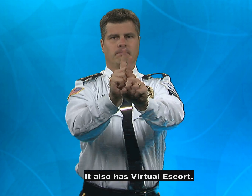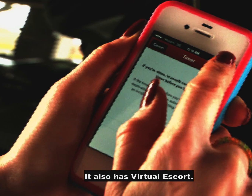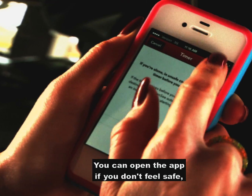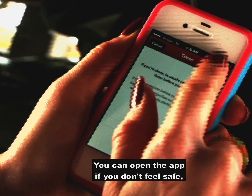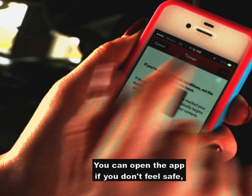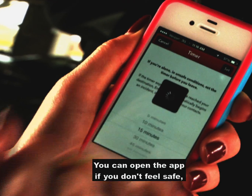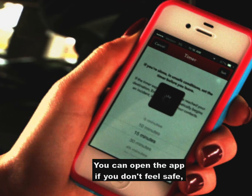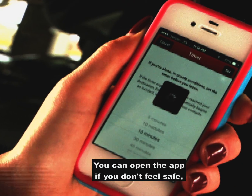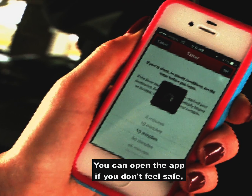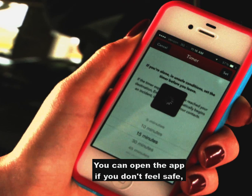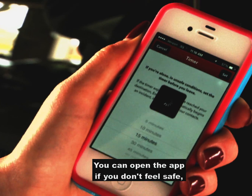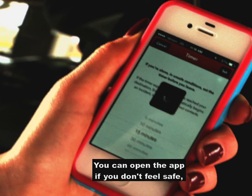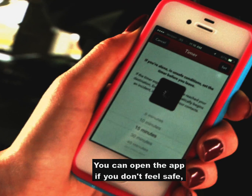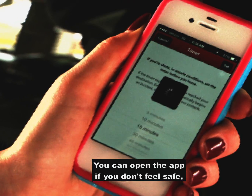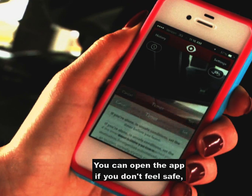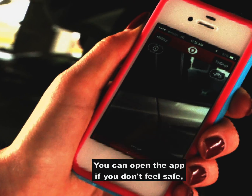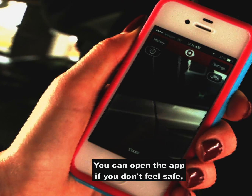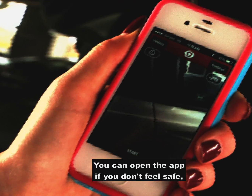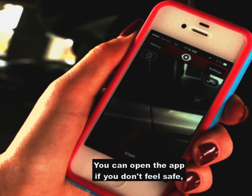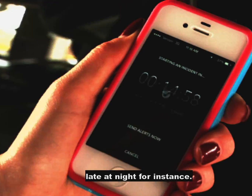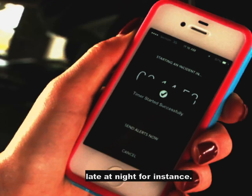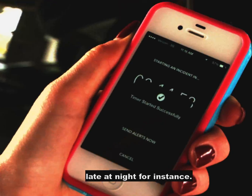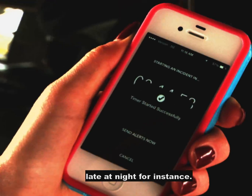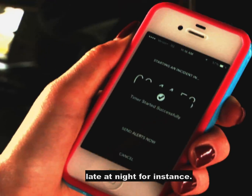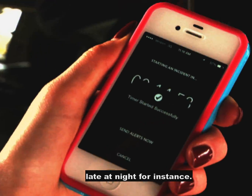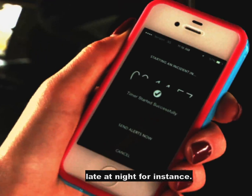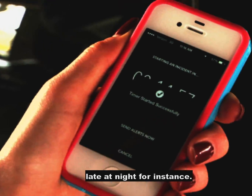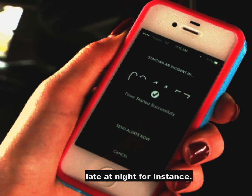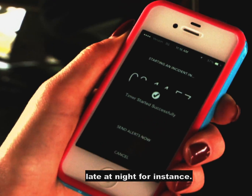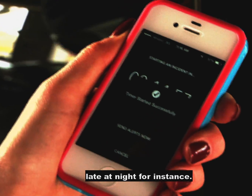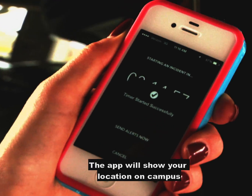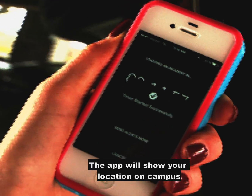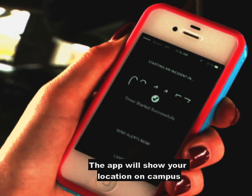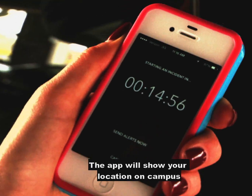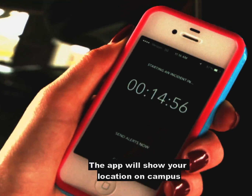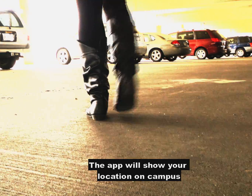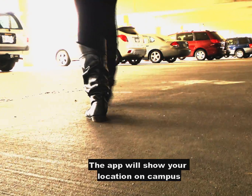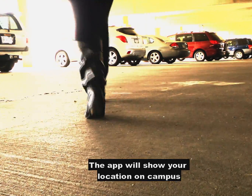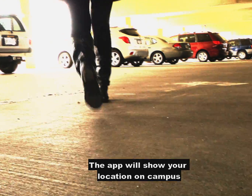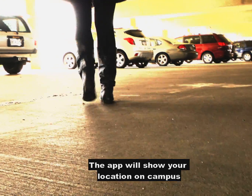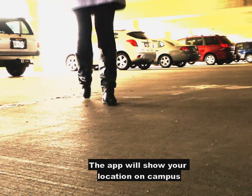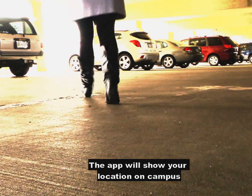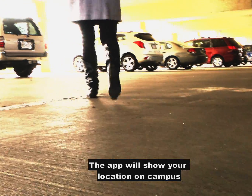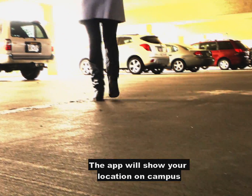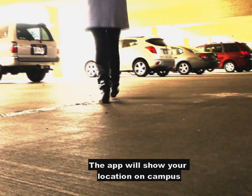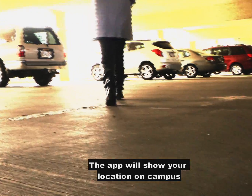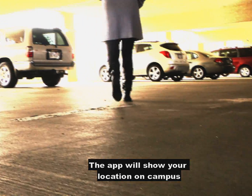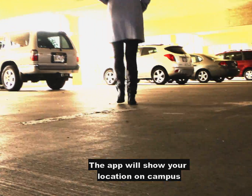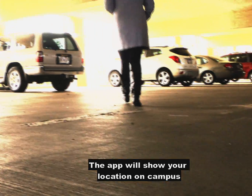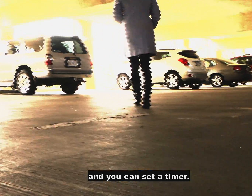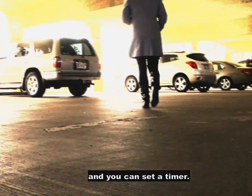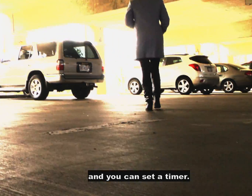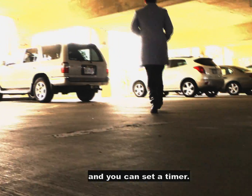You can open the app if you don't feel safe. Late at night for instance, the app will show your location on campus and you can set a timer.